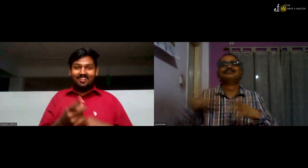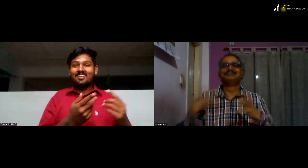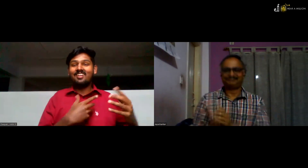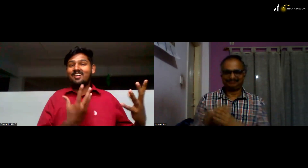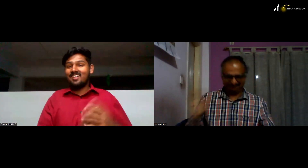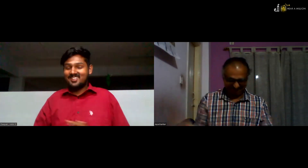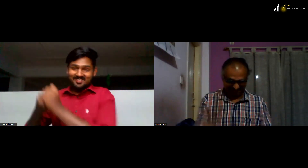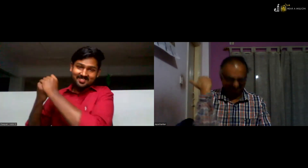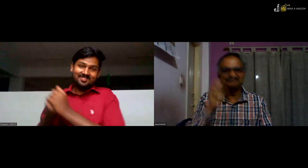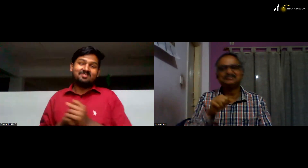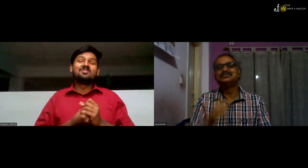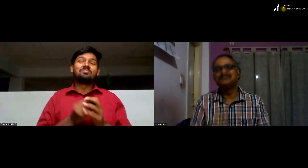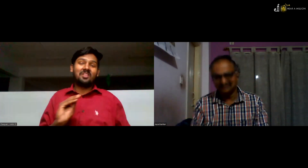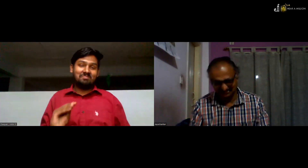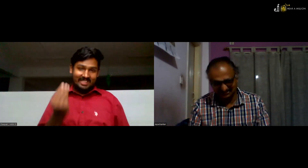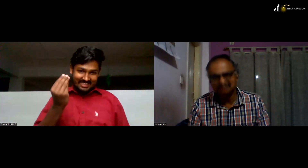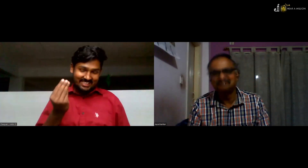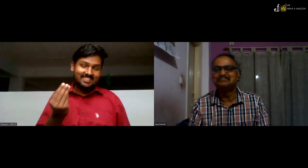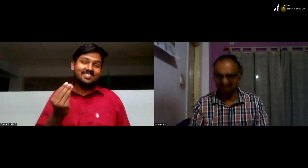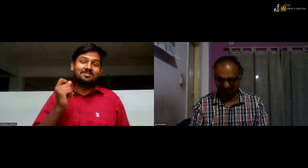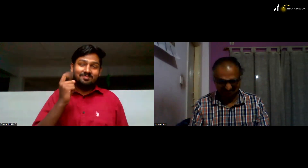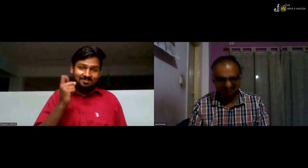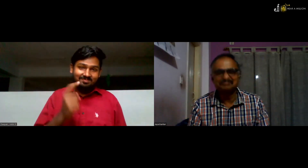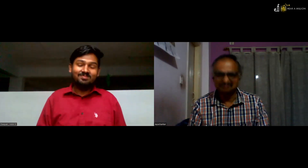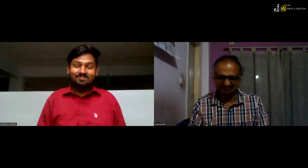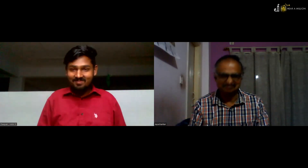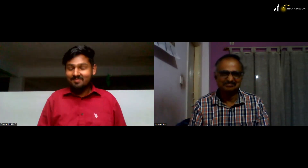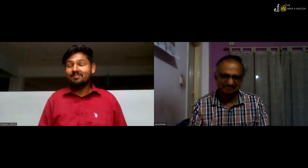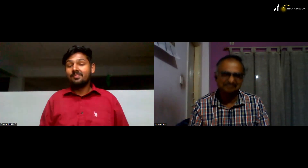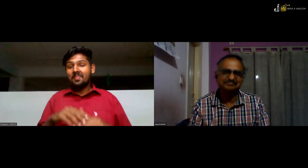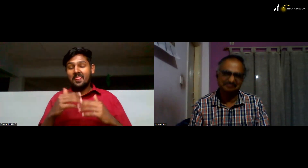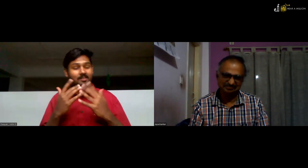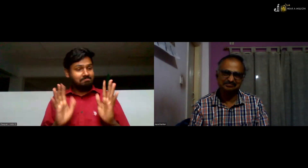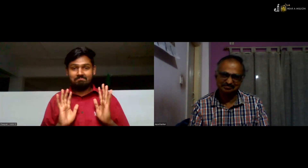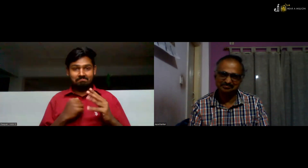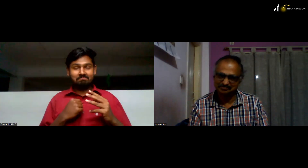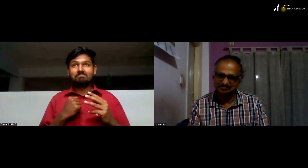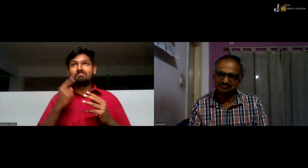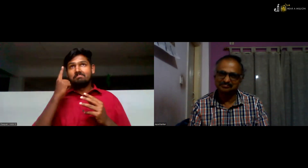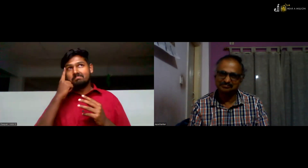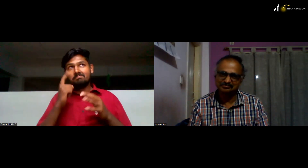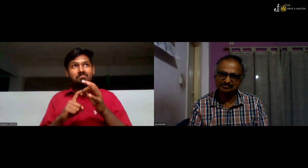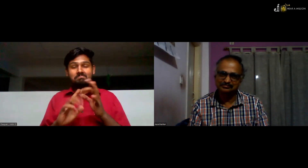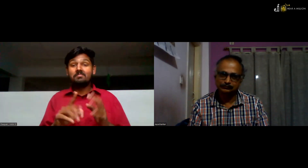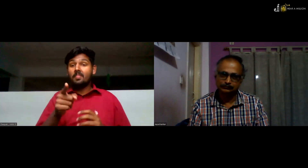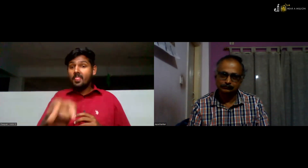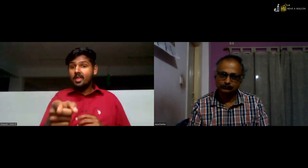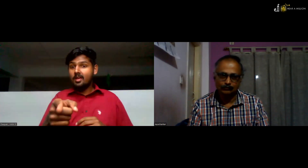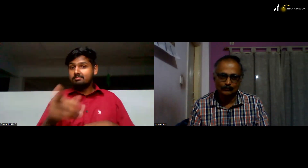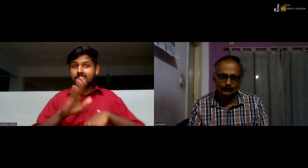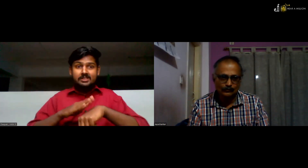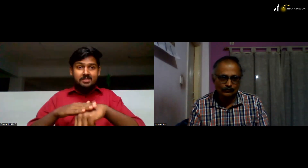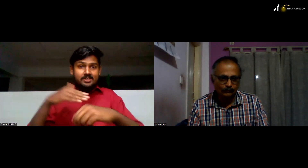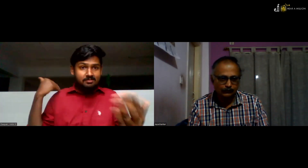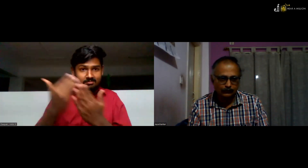along. Okay, so this is how they just understood that, okay, we can go then later on.